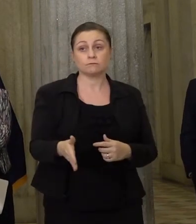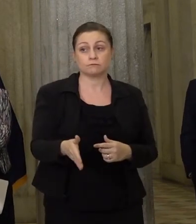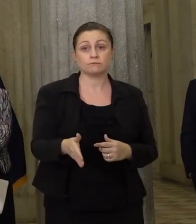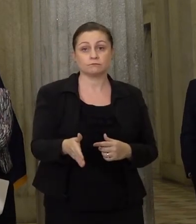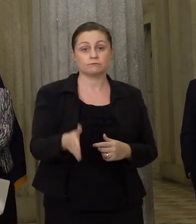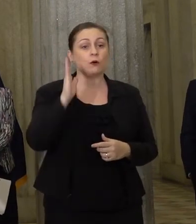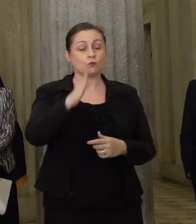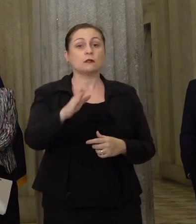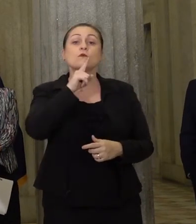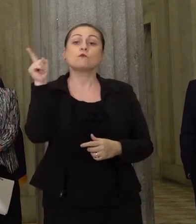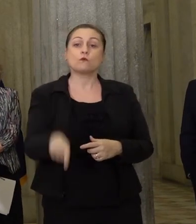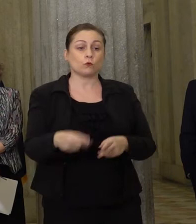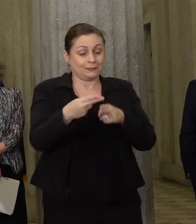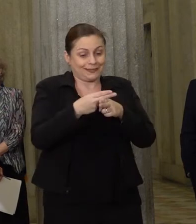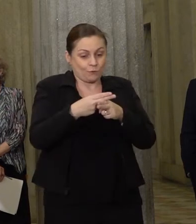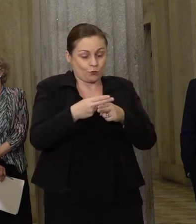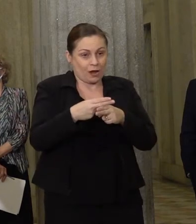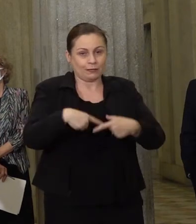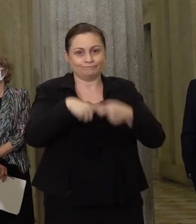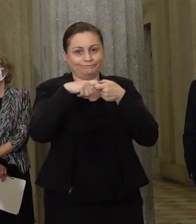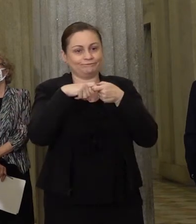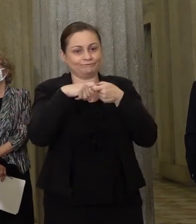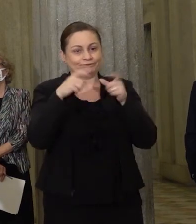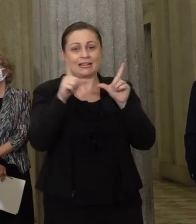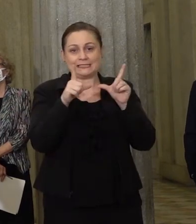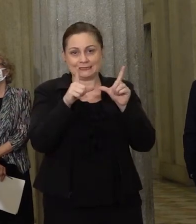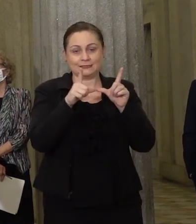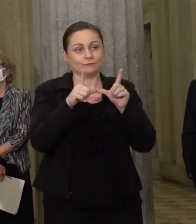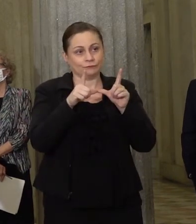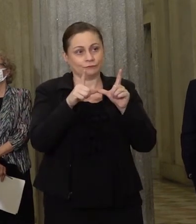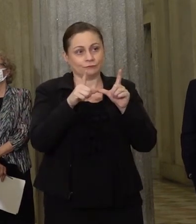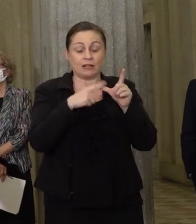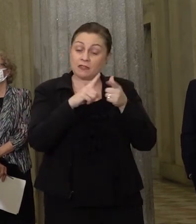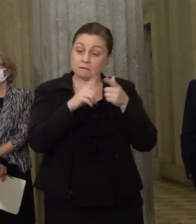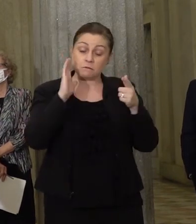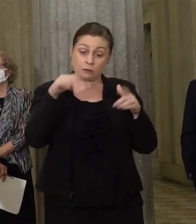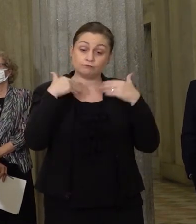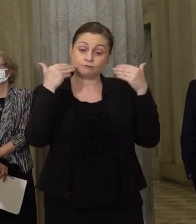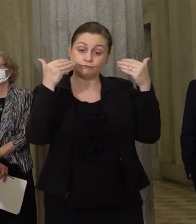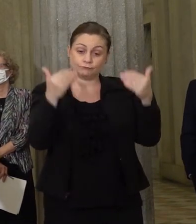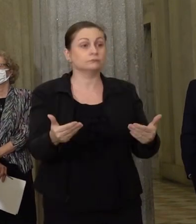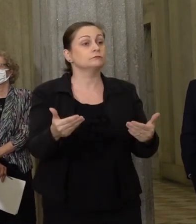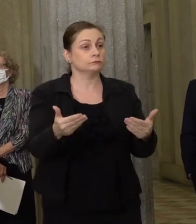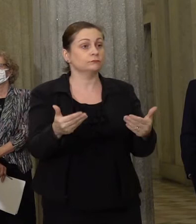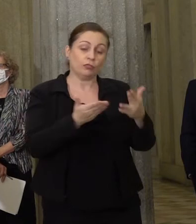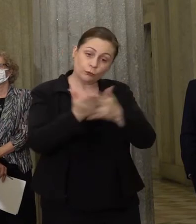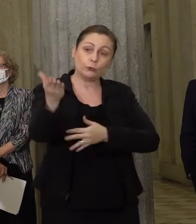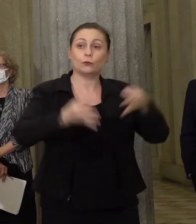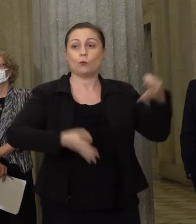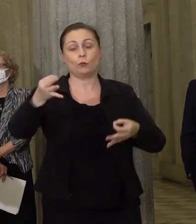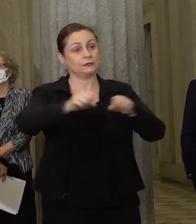We'll issue an order of temporary suspension, and then of course we'll move forward on a legal through the court